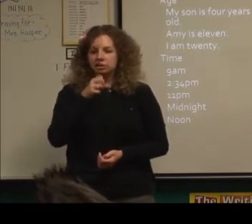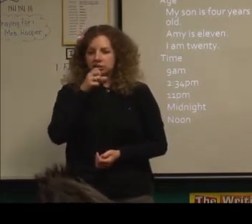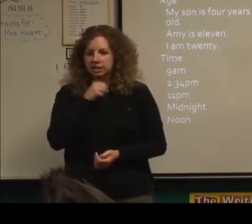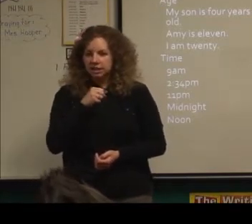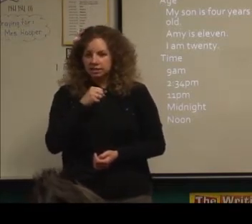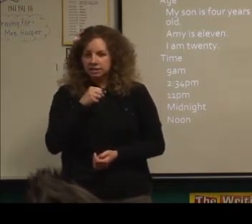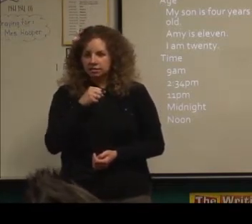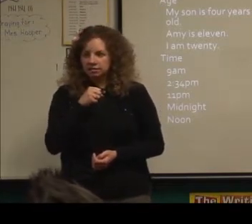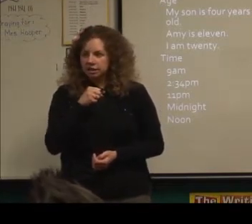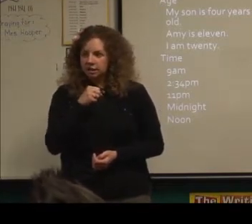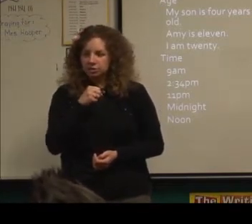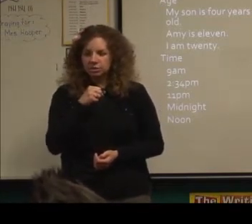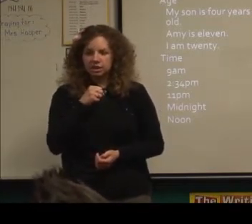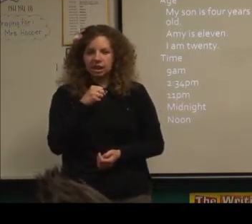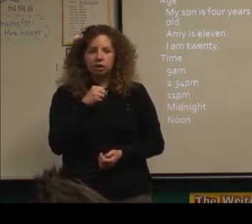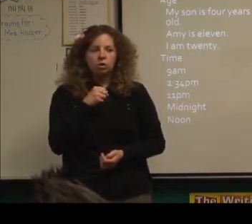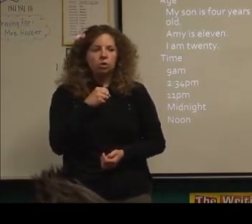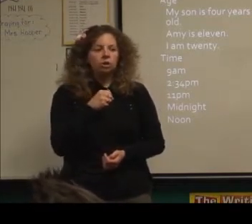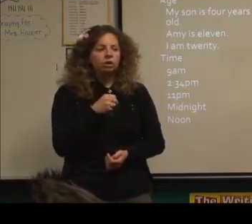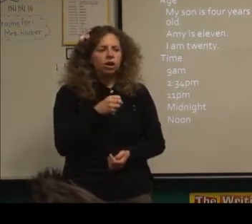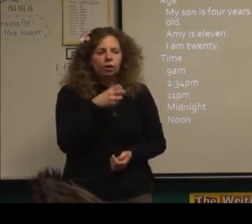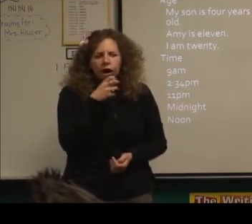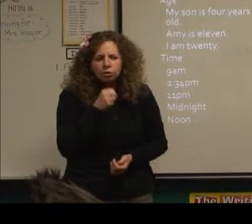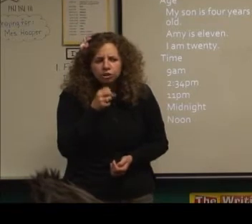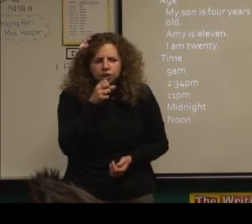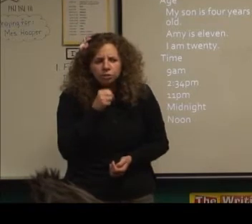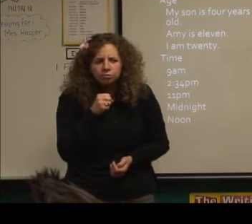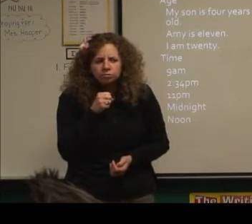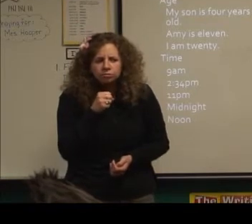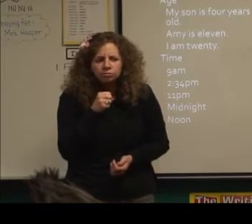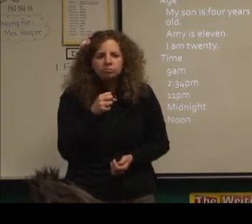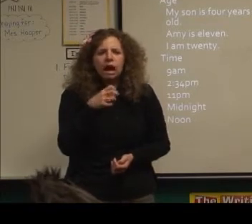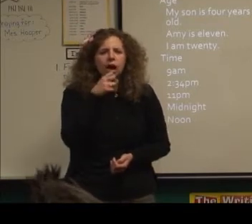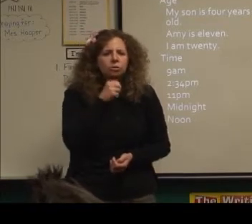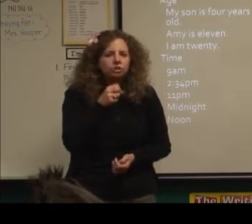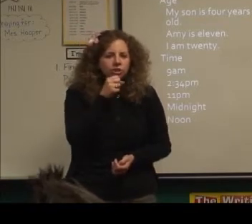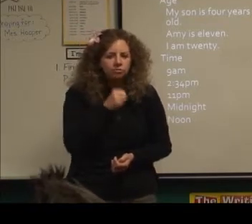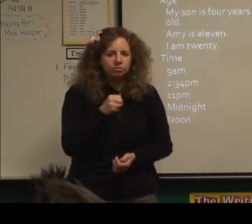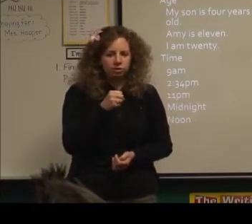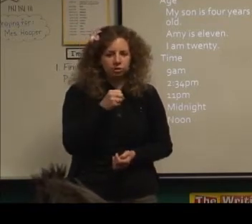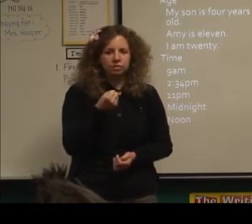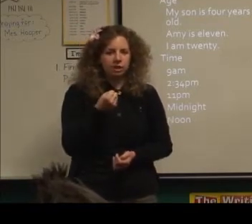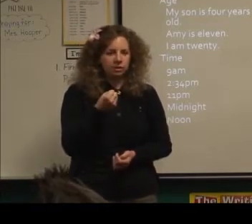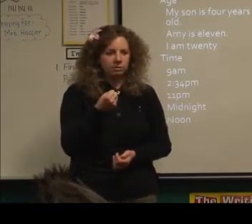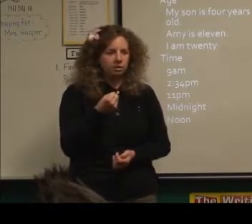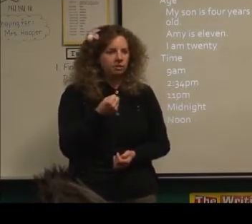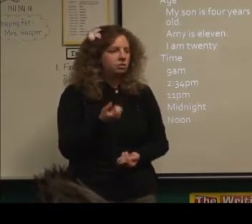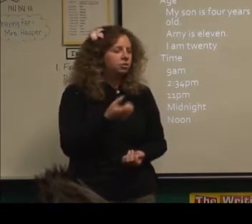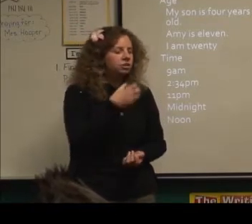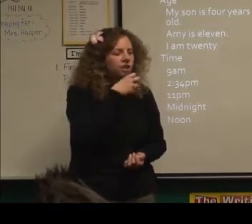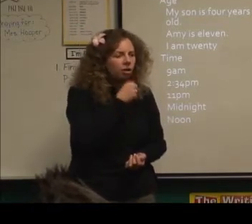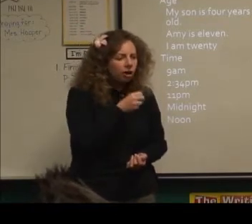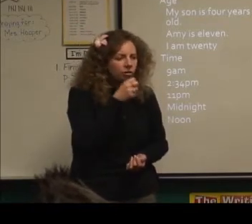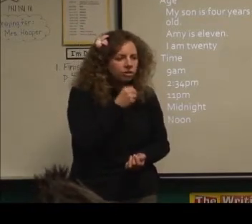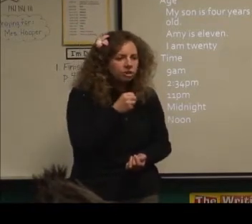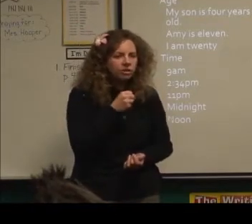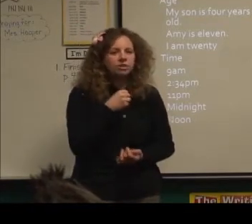is this. I could use it like that. Or you could go, how old are you? How old are you? You can do it that way as well. So you can say, oh, how old are you? And then you